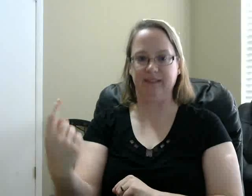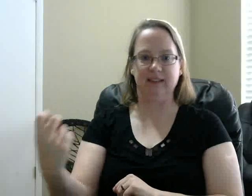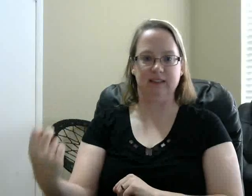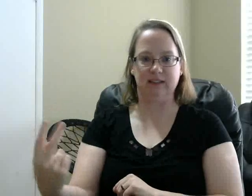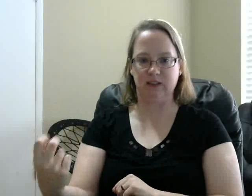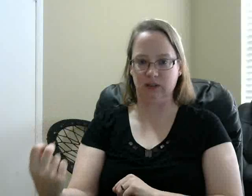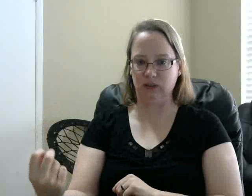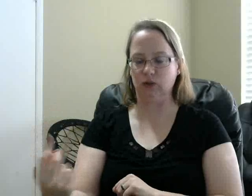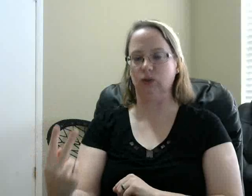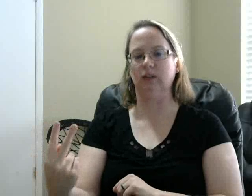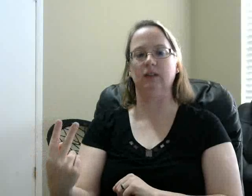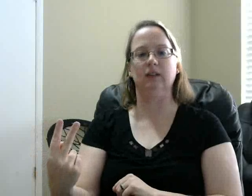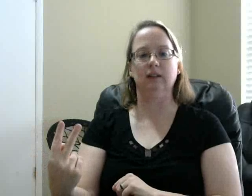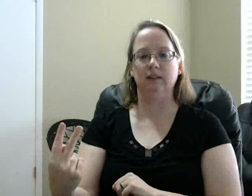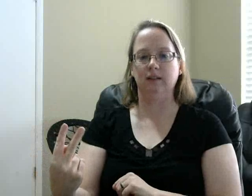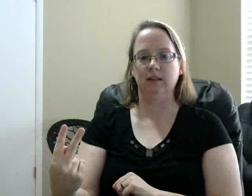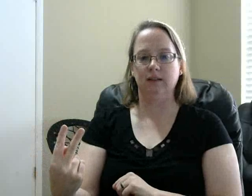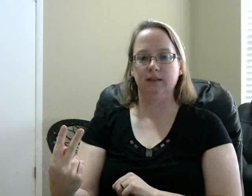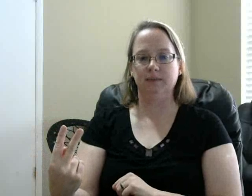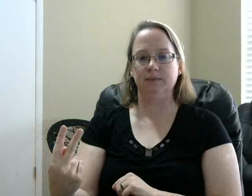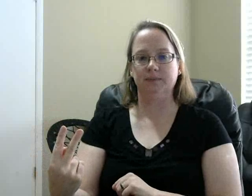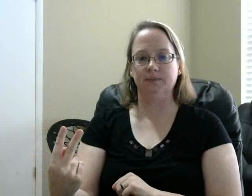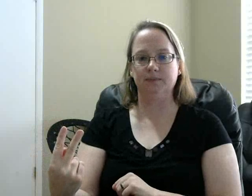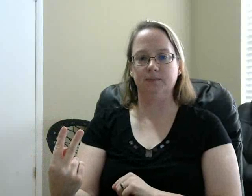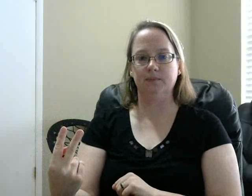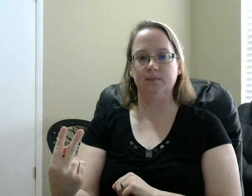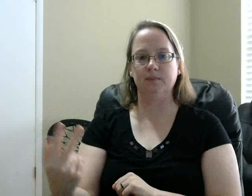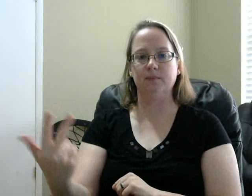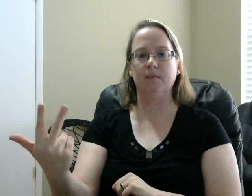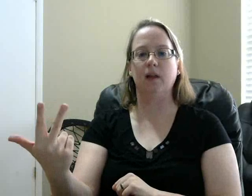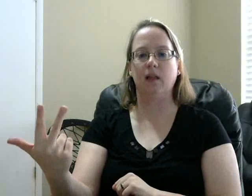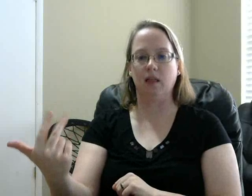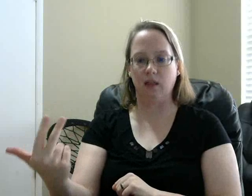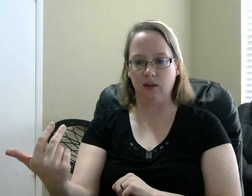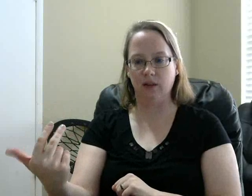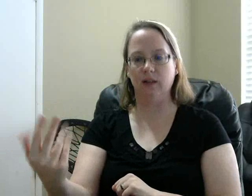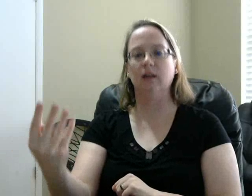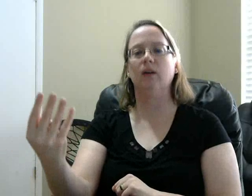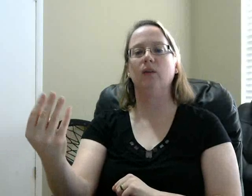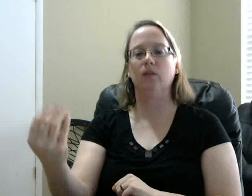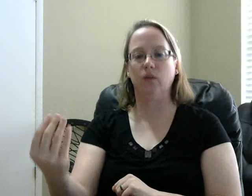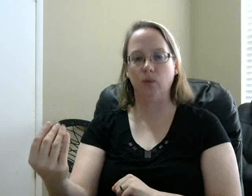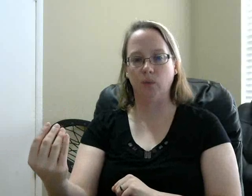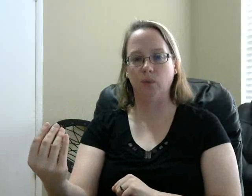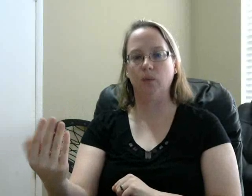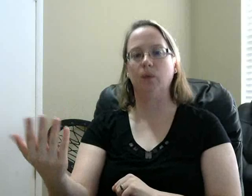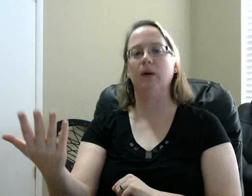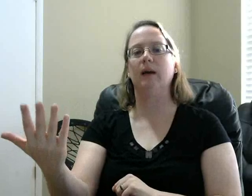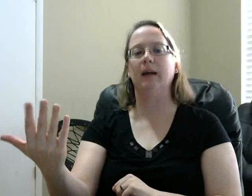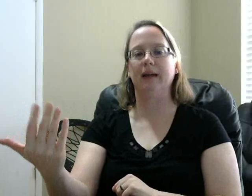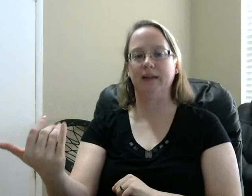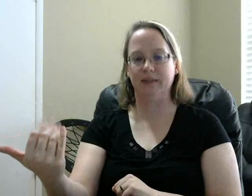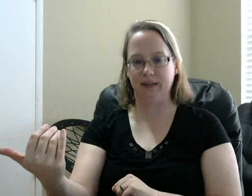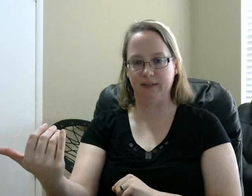10, 11, 12, 13, 14,